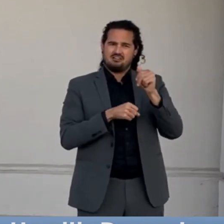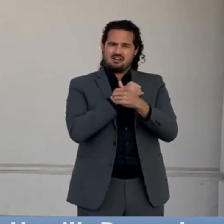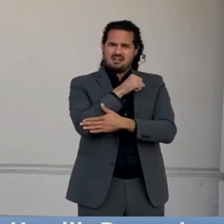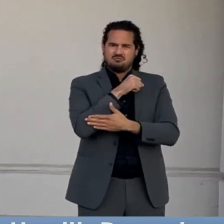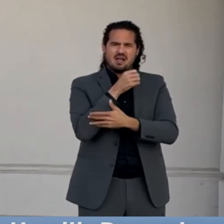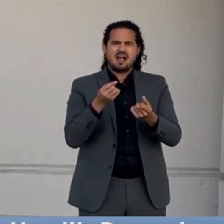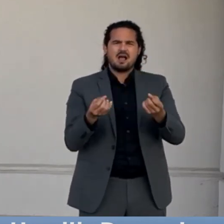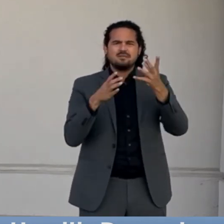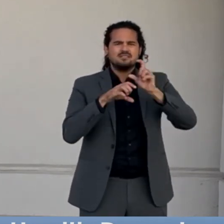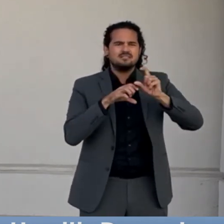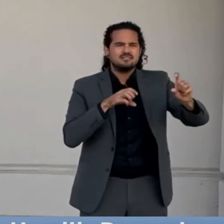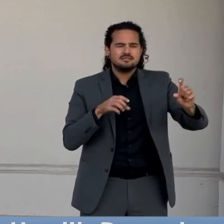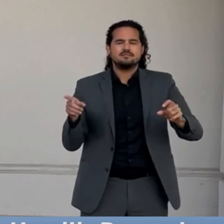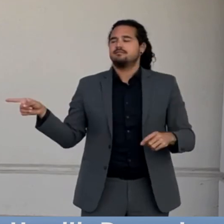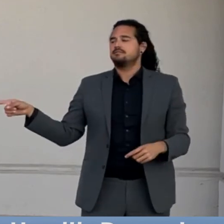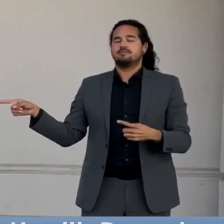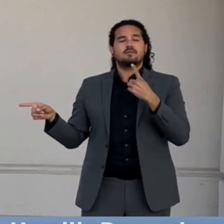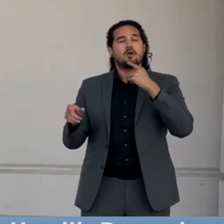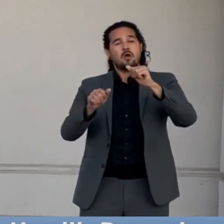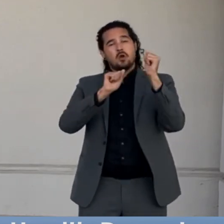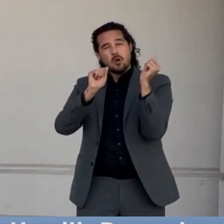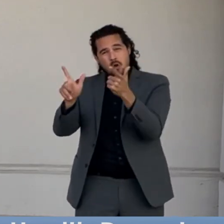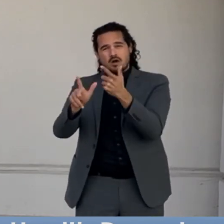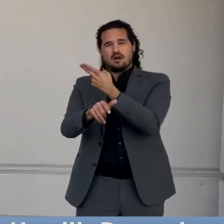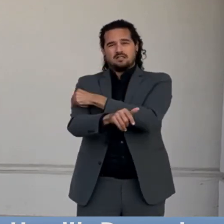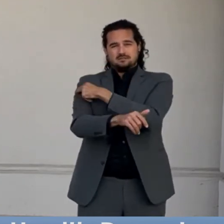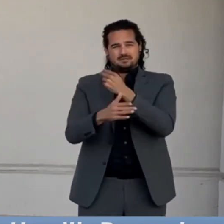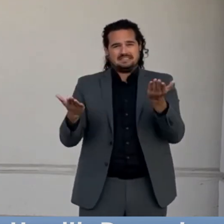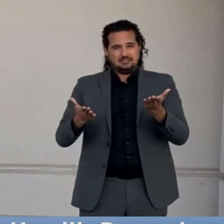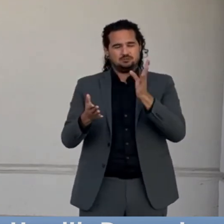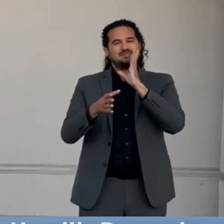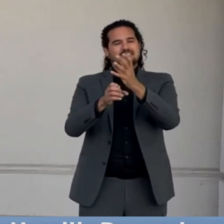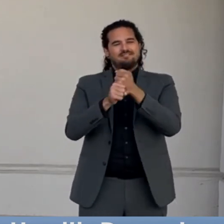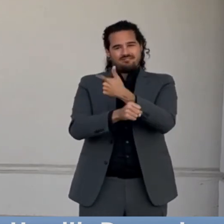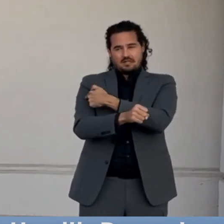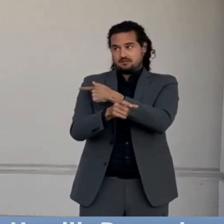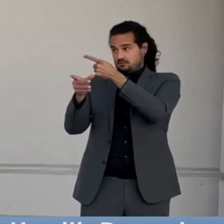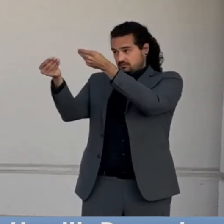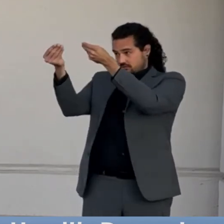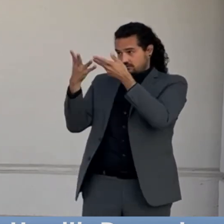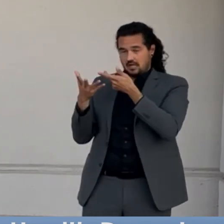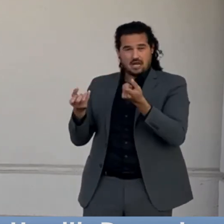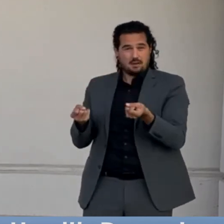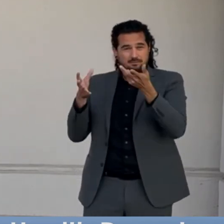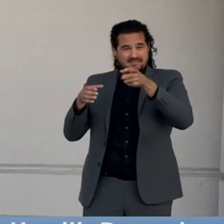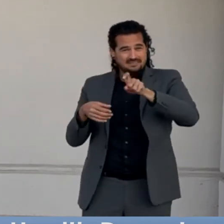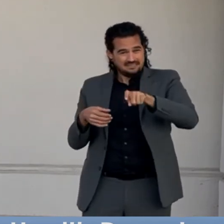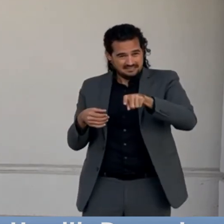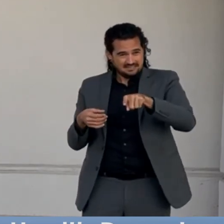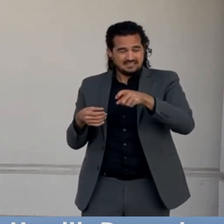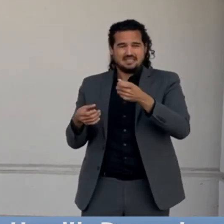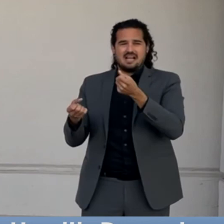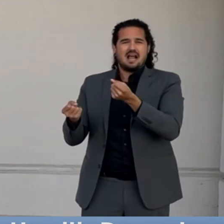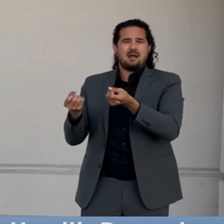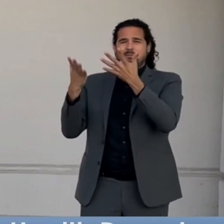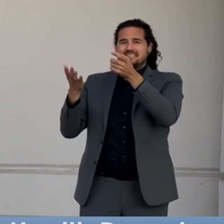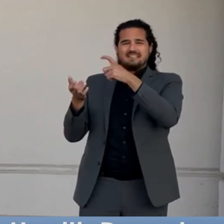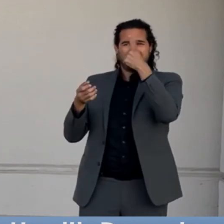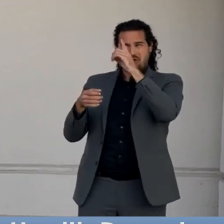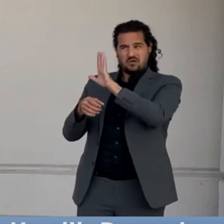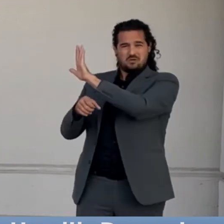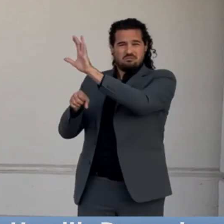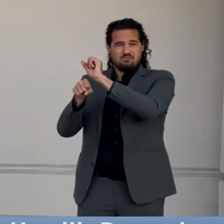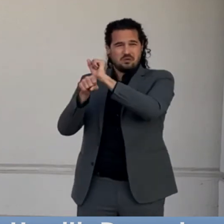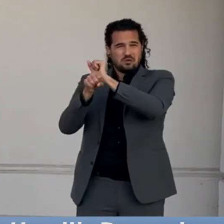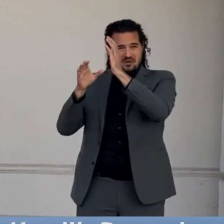their needs for the numbers that they need basically to vaccinate all of their healthcare workers. And so Valley